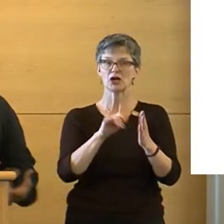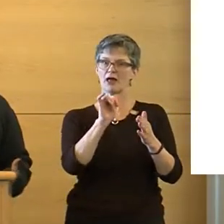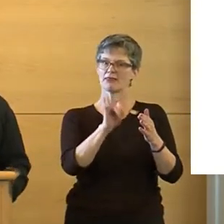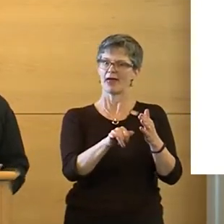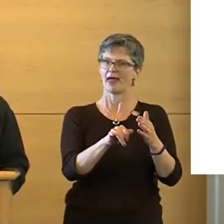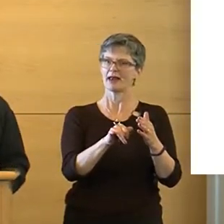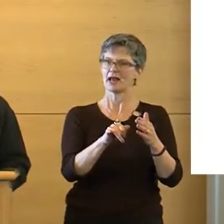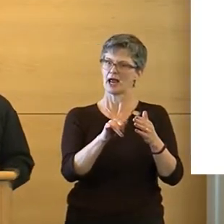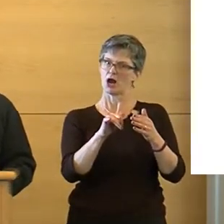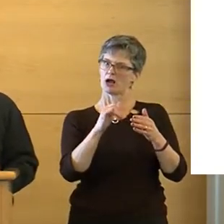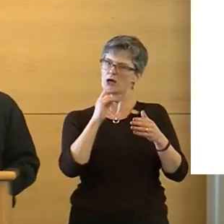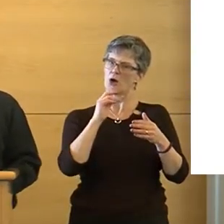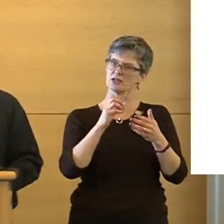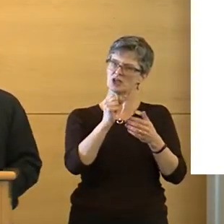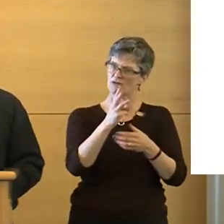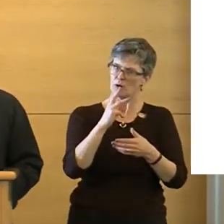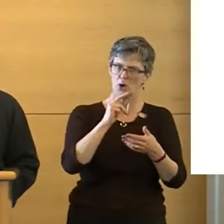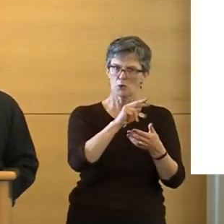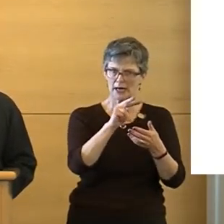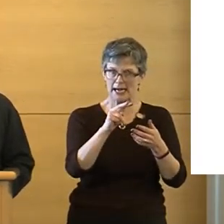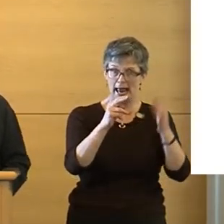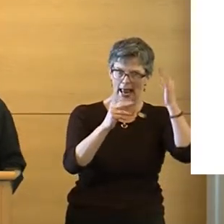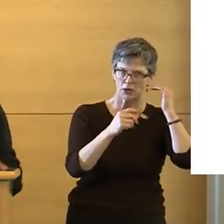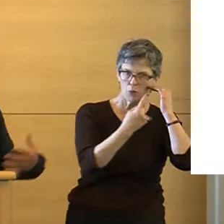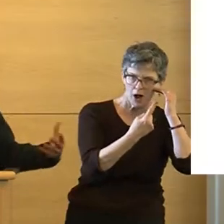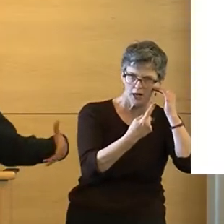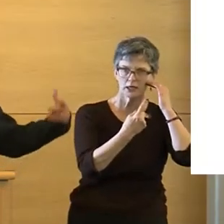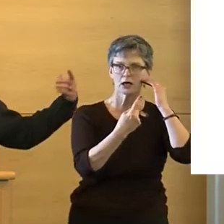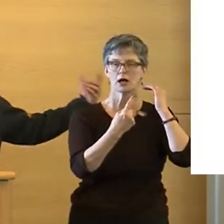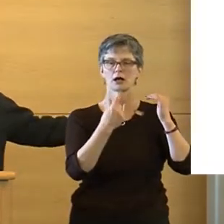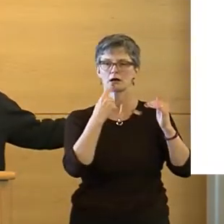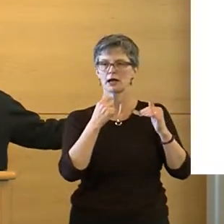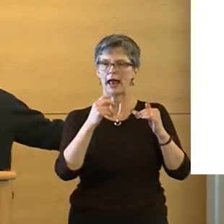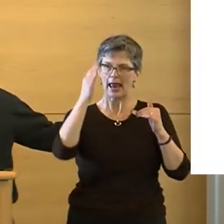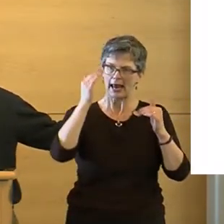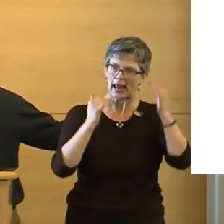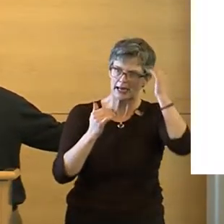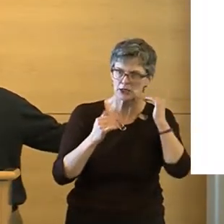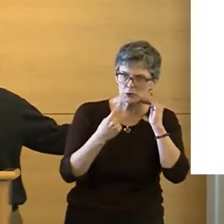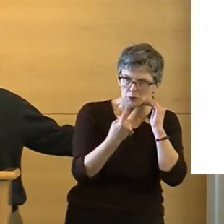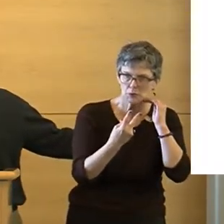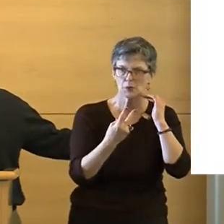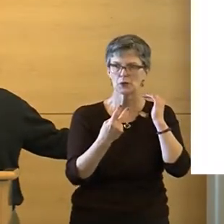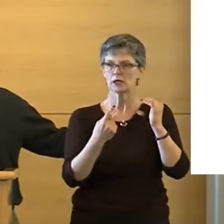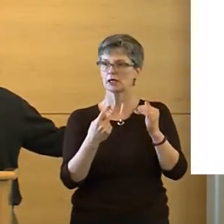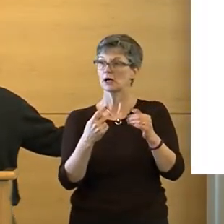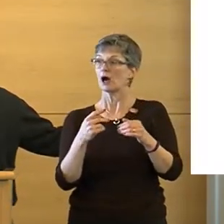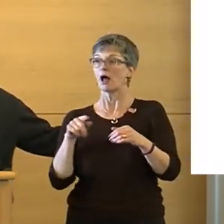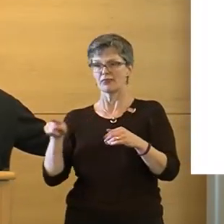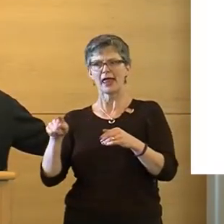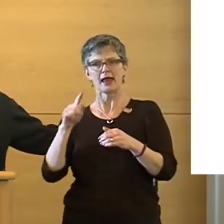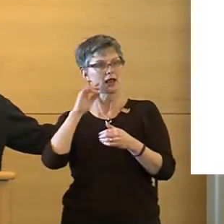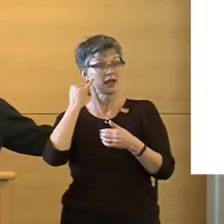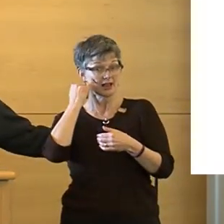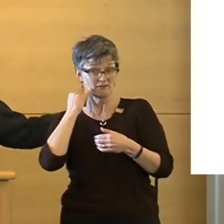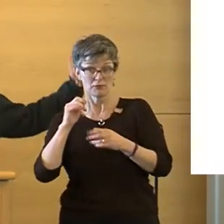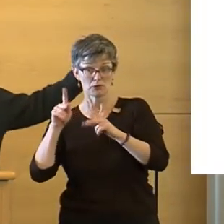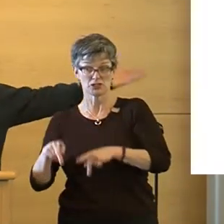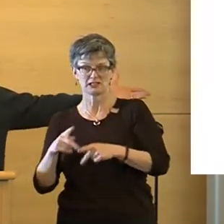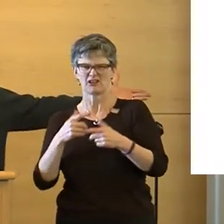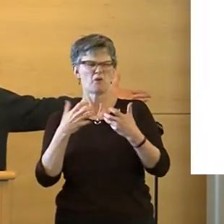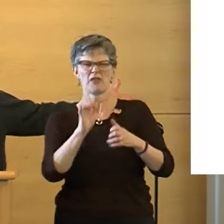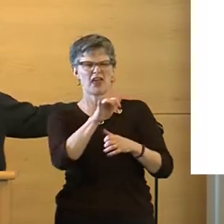page. So a screen reader will announce headings and will provide functions that enable users to jump from heading